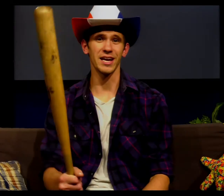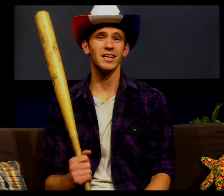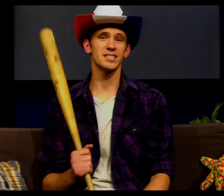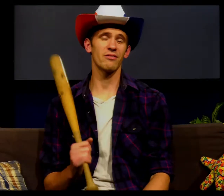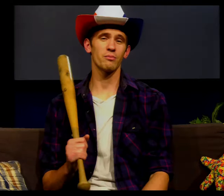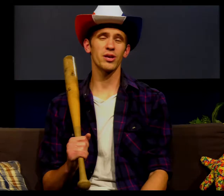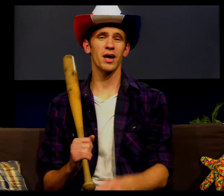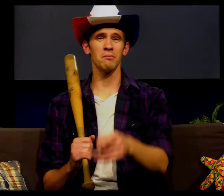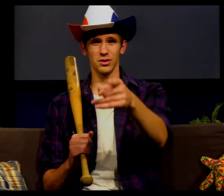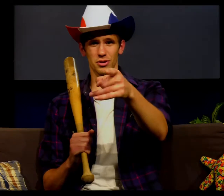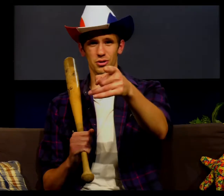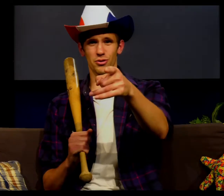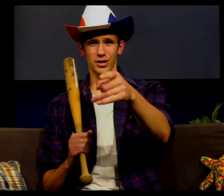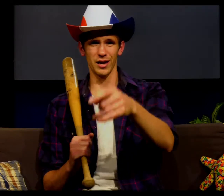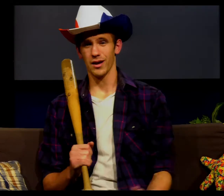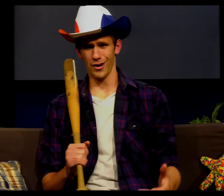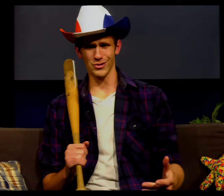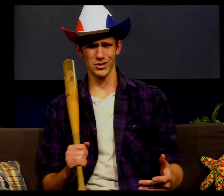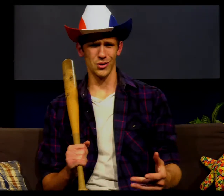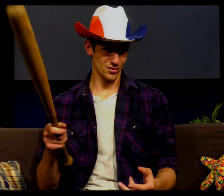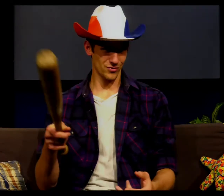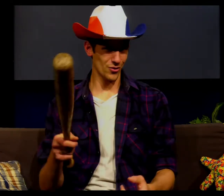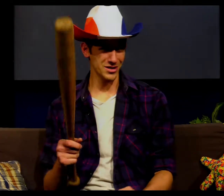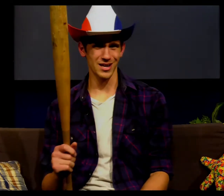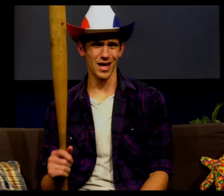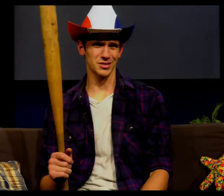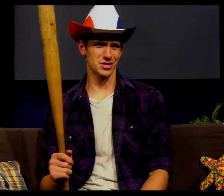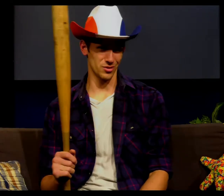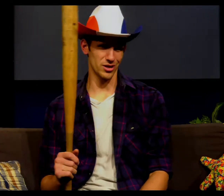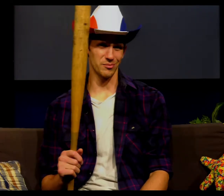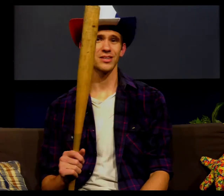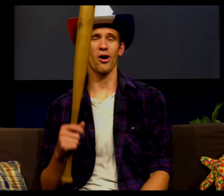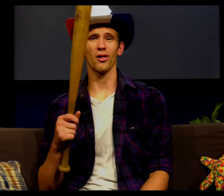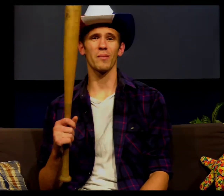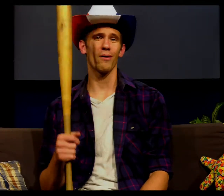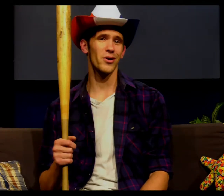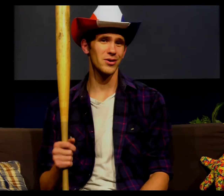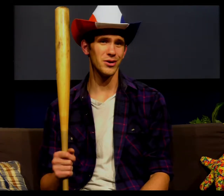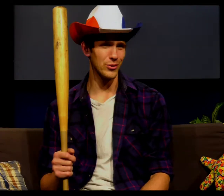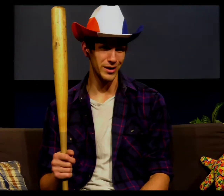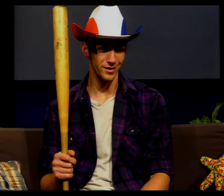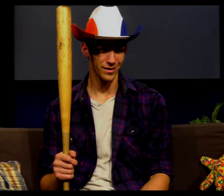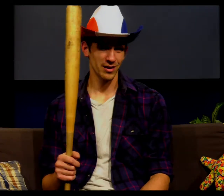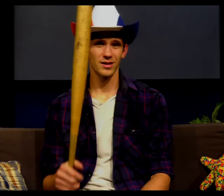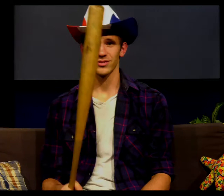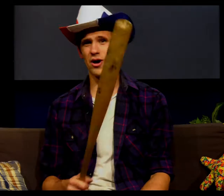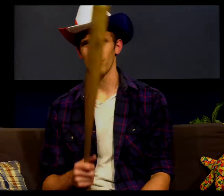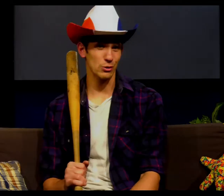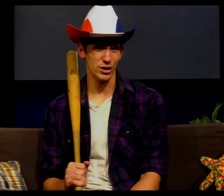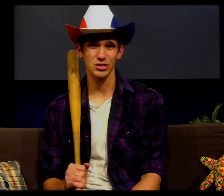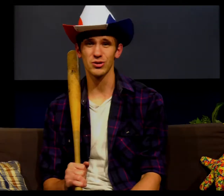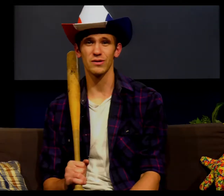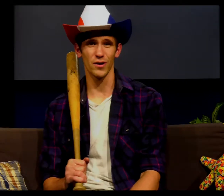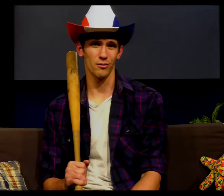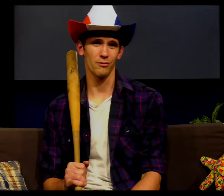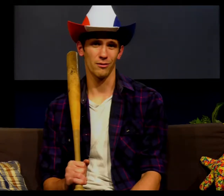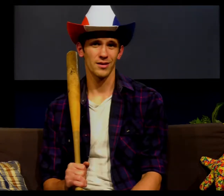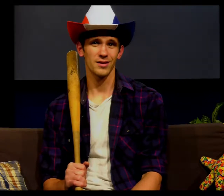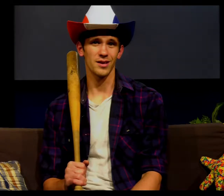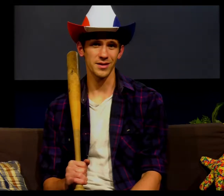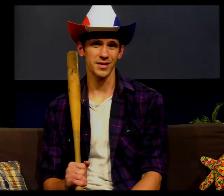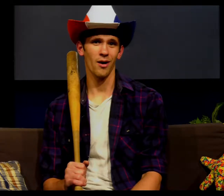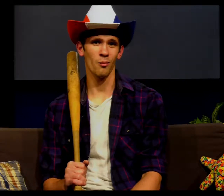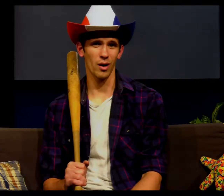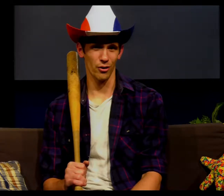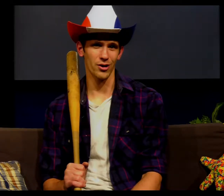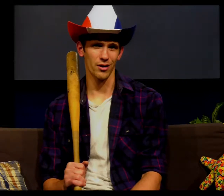Sunday at 7 p.m. in the Cougar Den. And also, the voting deadline is coming up. All-American duty. So, get registered to vote.